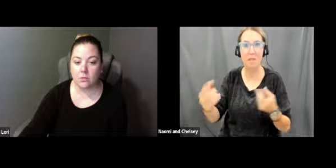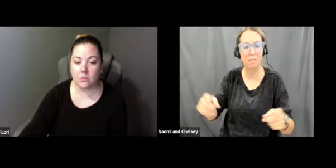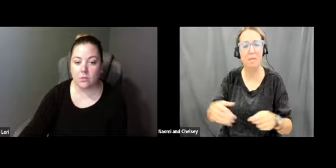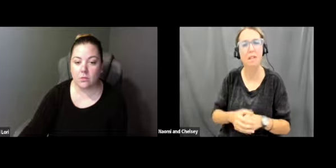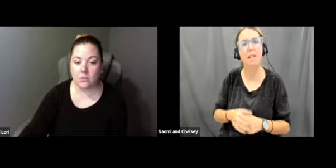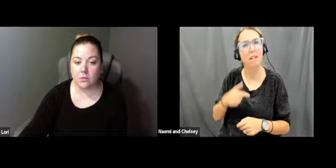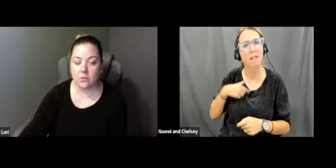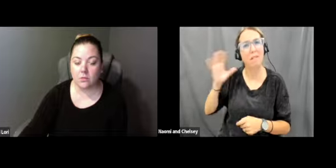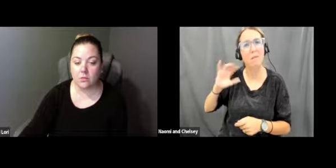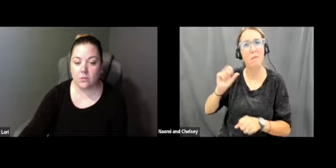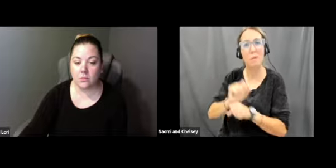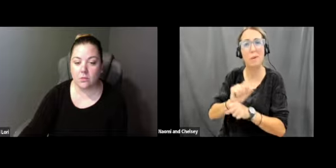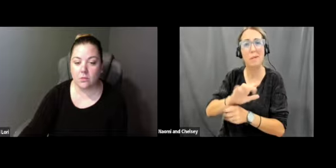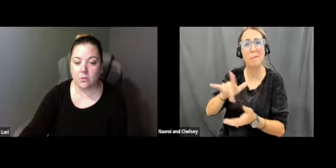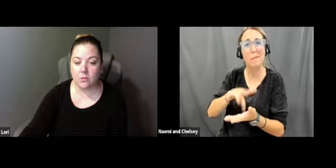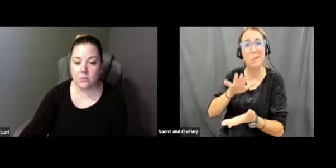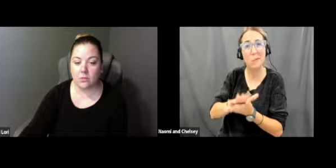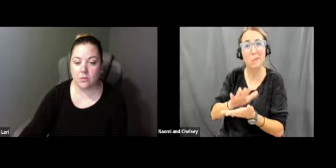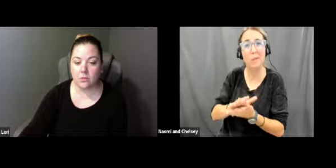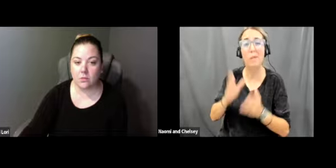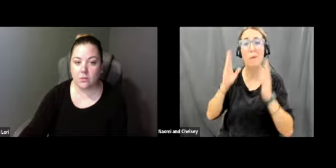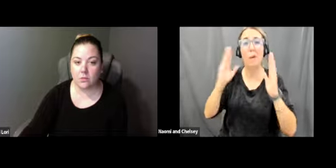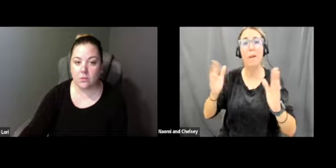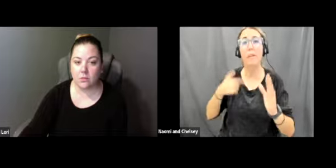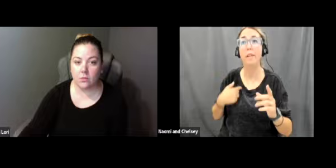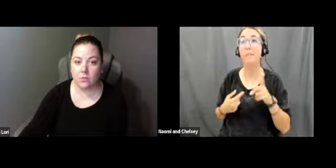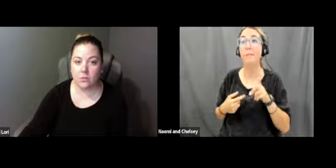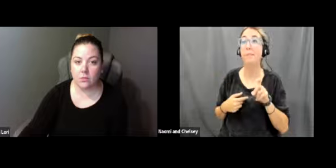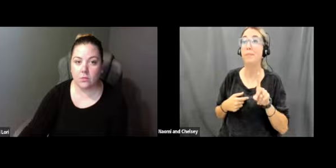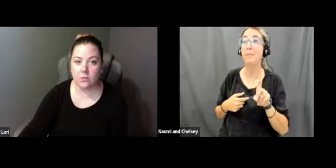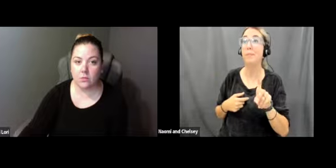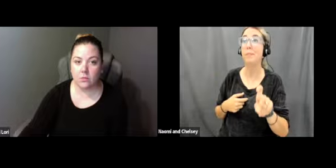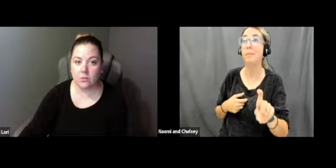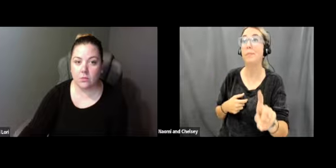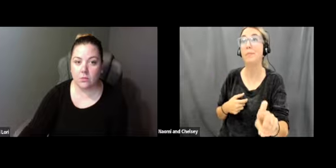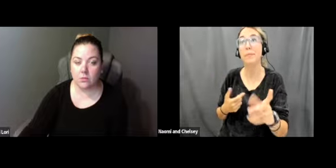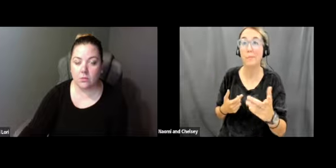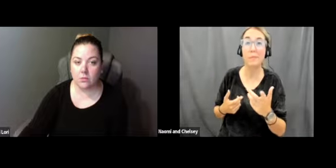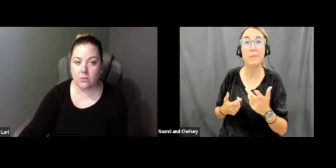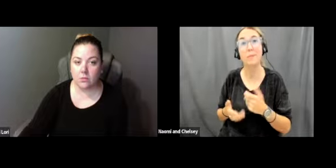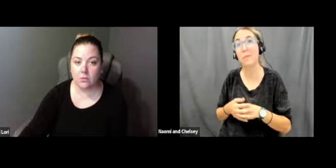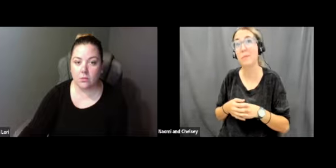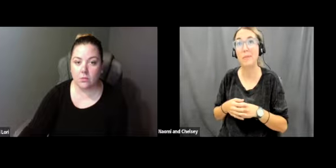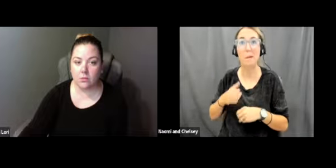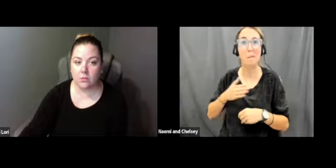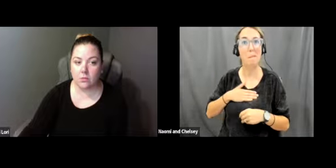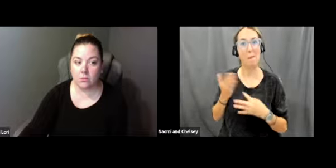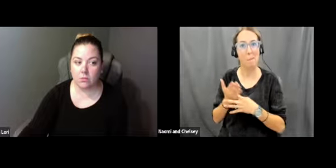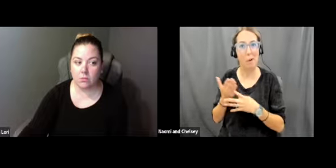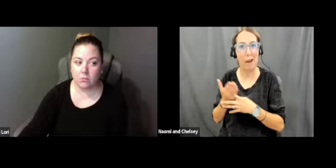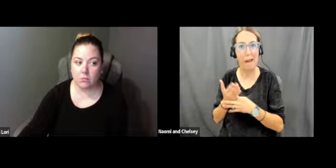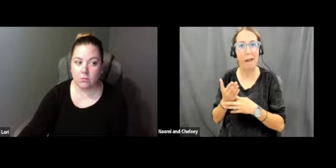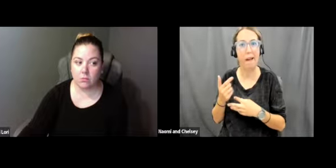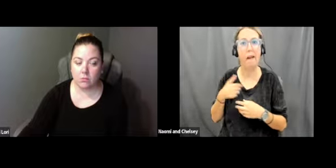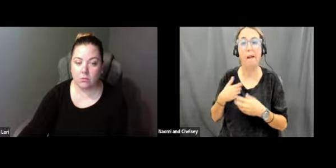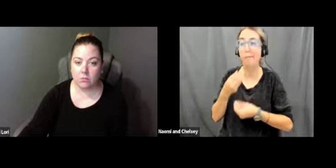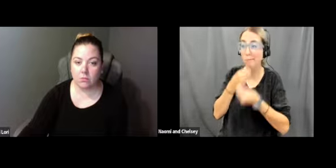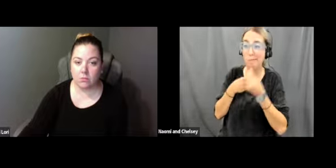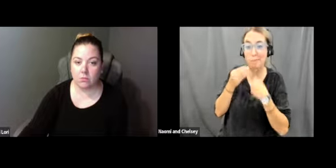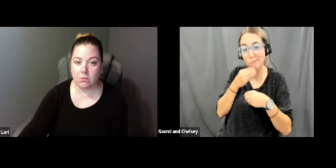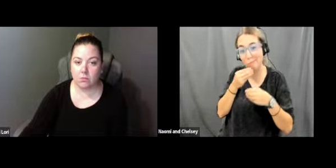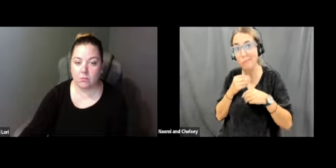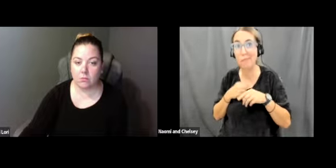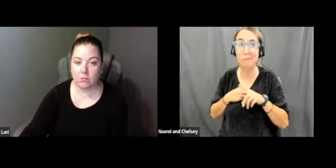middle school, and I got yelled at by a hall monitor because I was walking down the hall on my prep, eating a bag of Chex Mix, and the